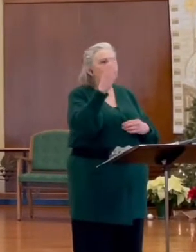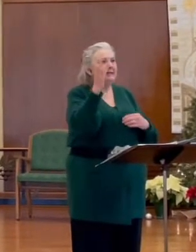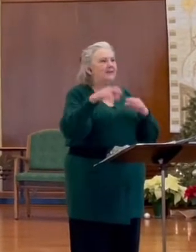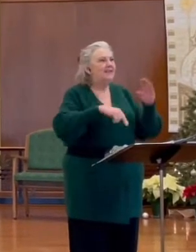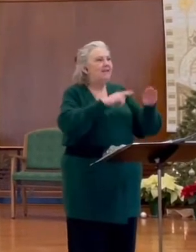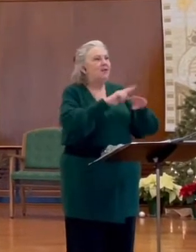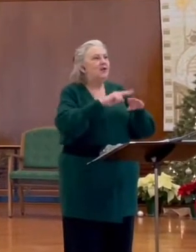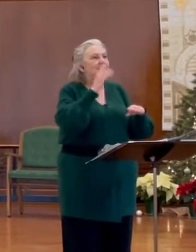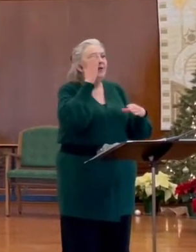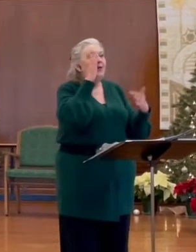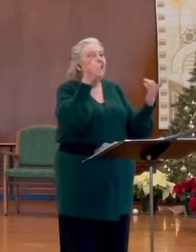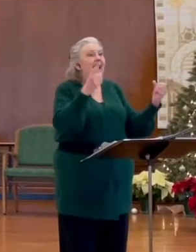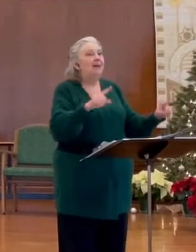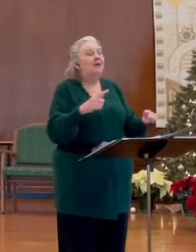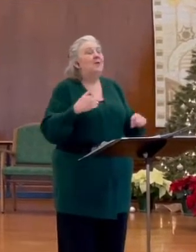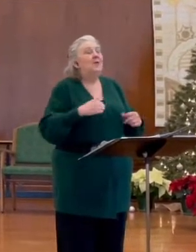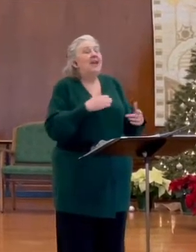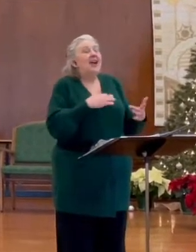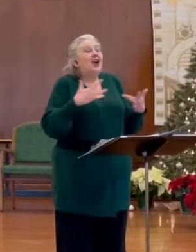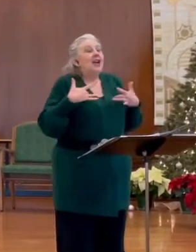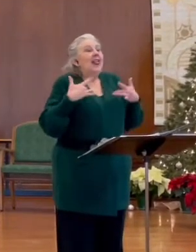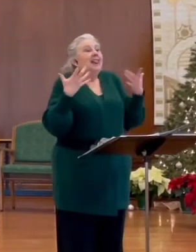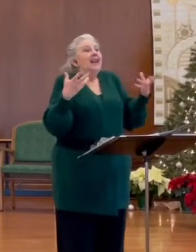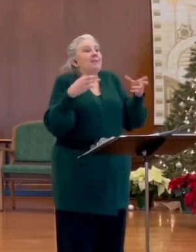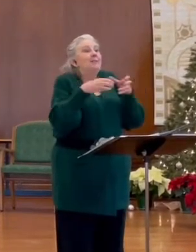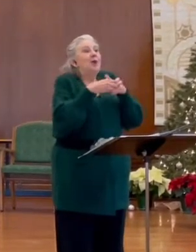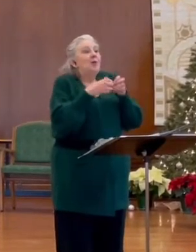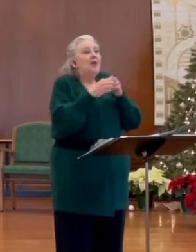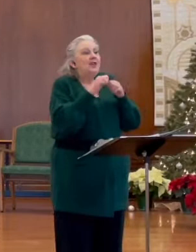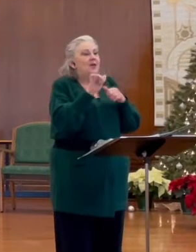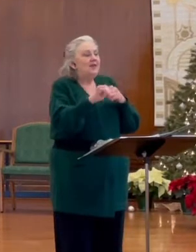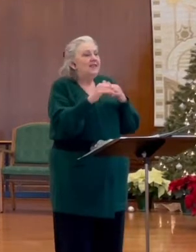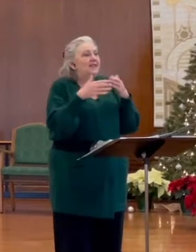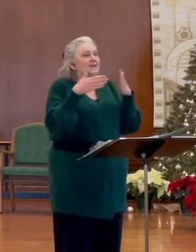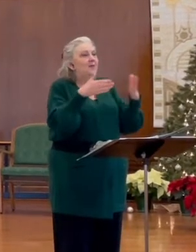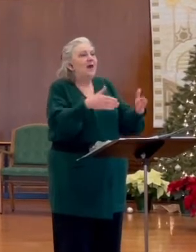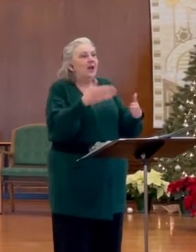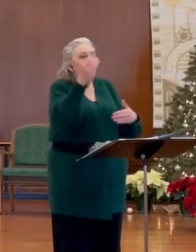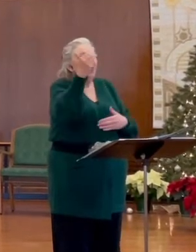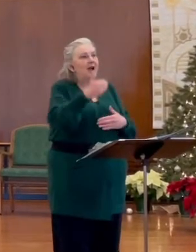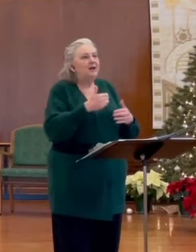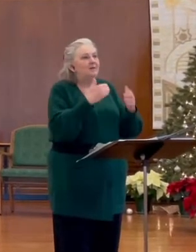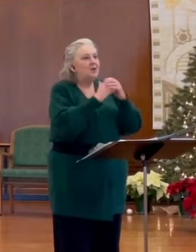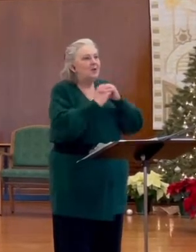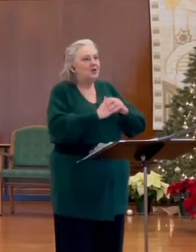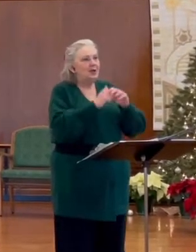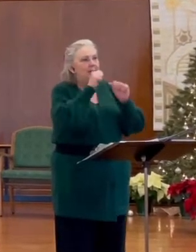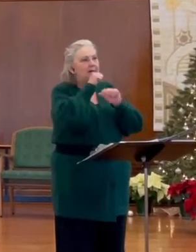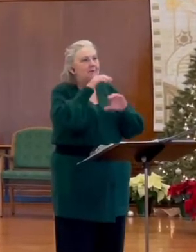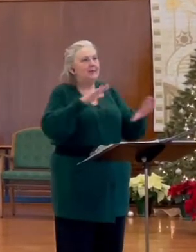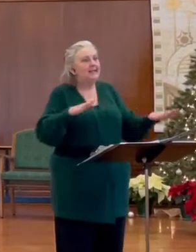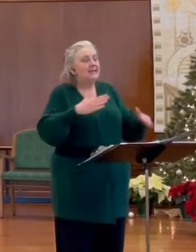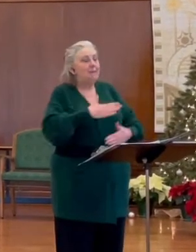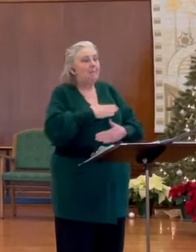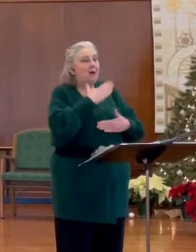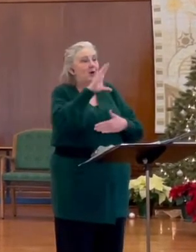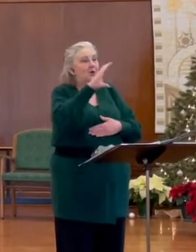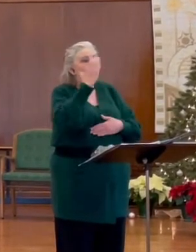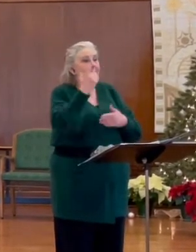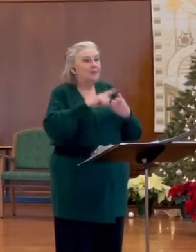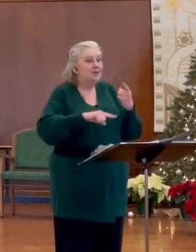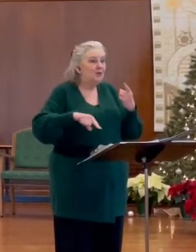happen. So we are delighted to gather with you even in this form, and welcome to worship, and a blessed and Merry Christmas to